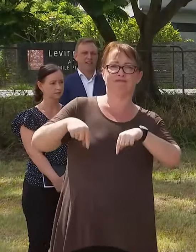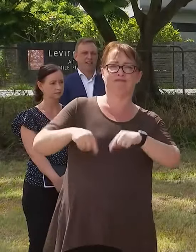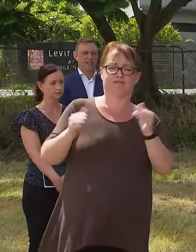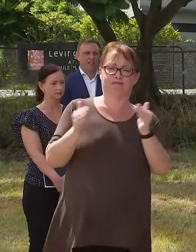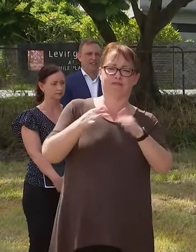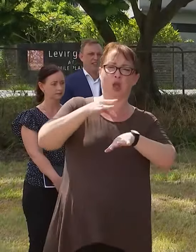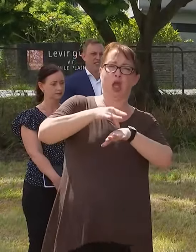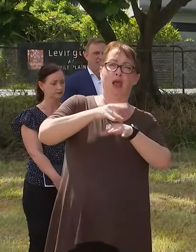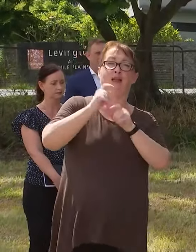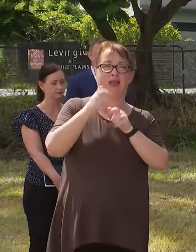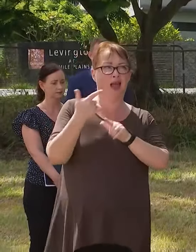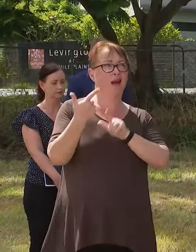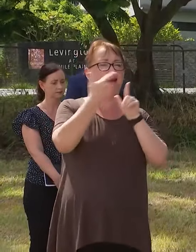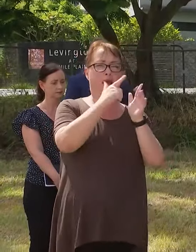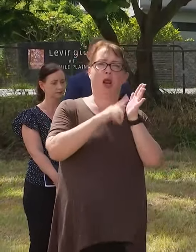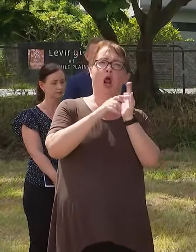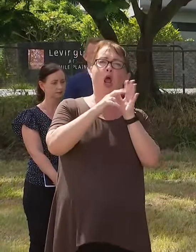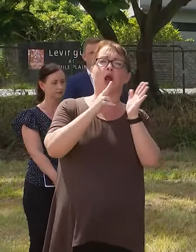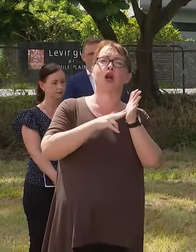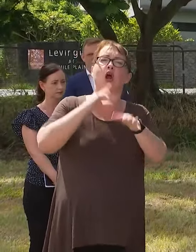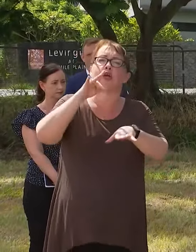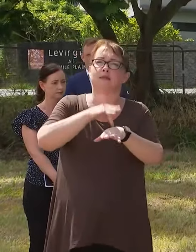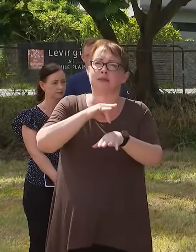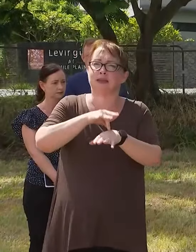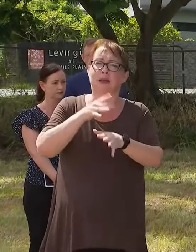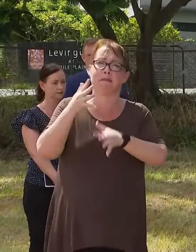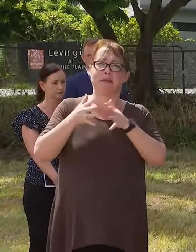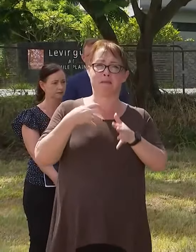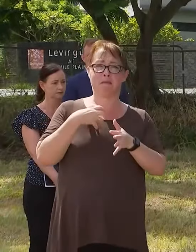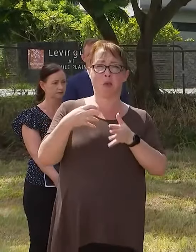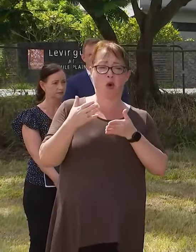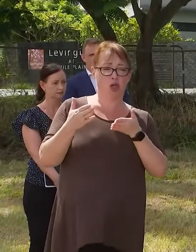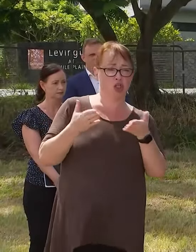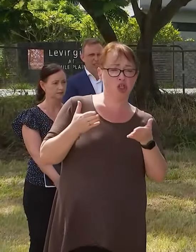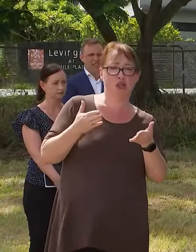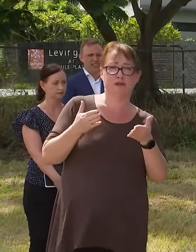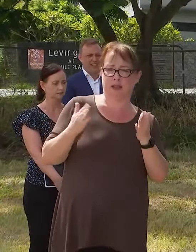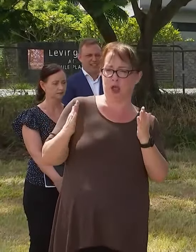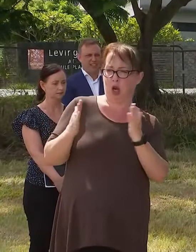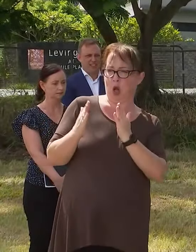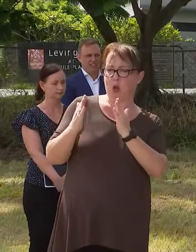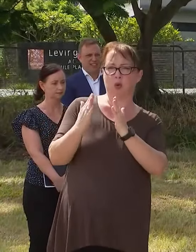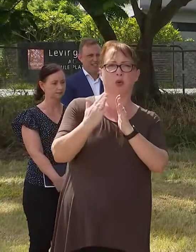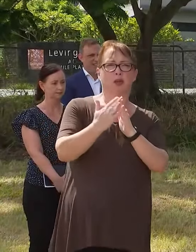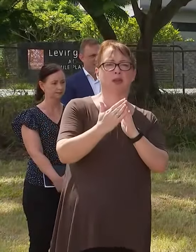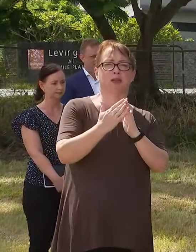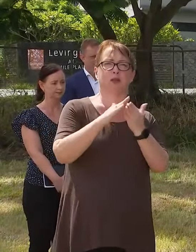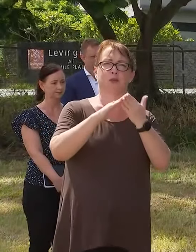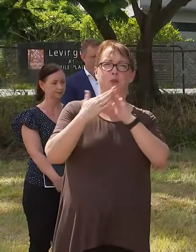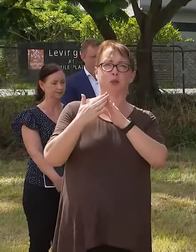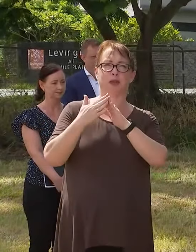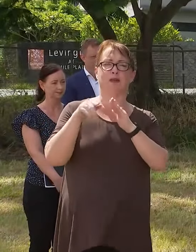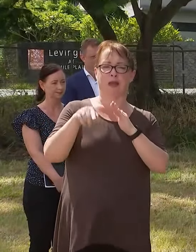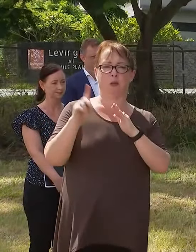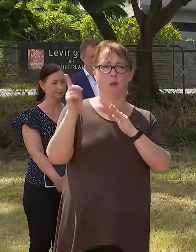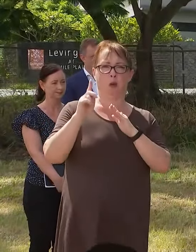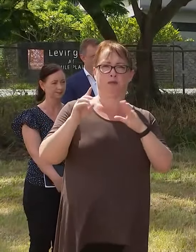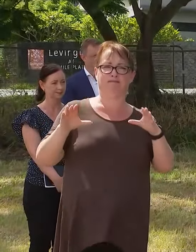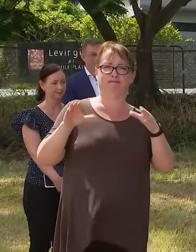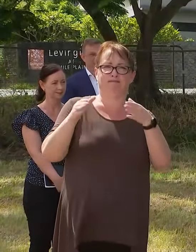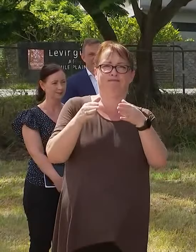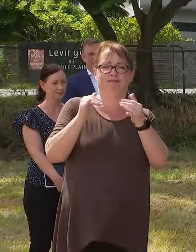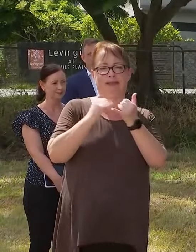Logan Hospital. So it will mean more services closer to people in the community, and that's what the satellite hospitals are all